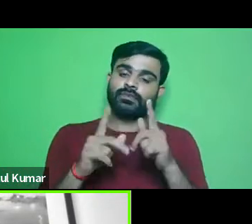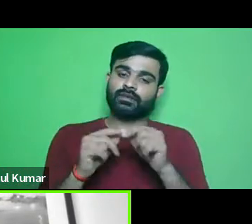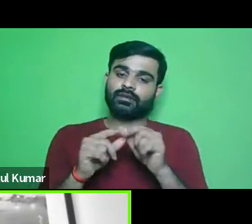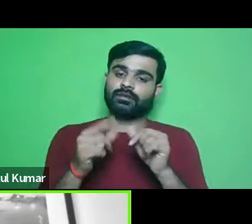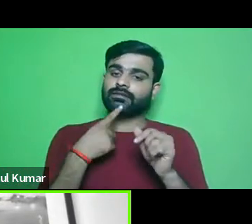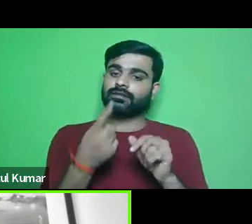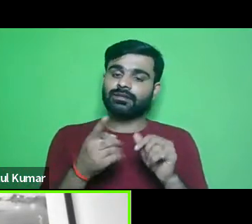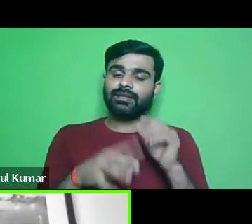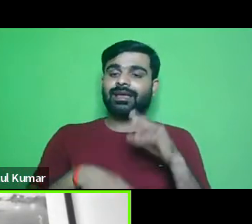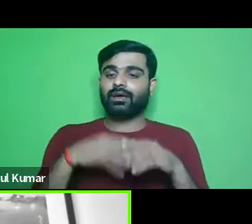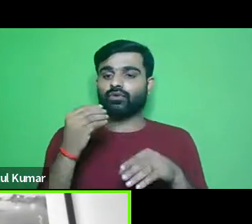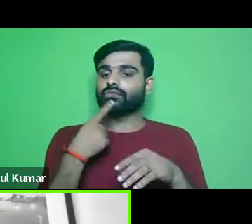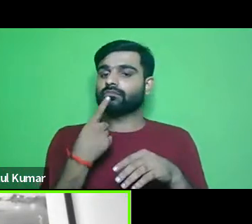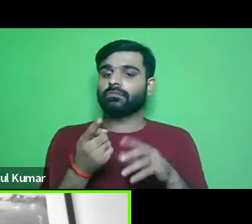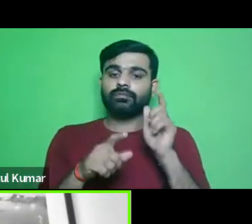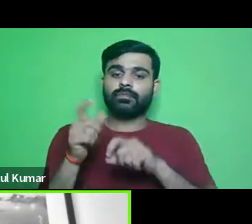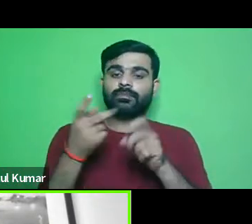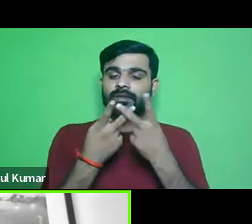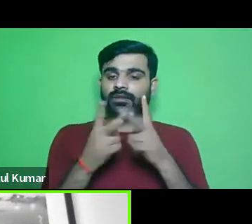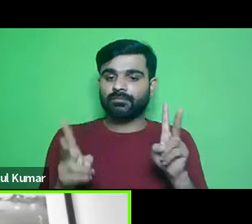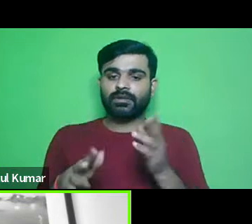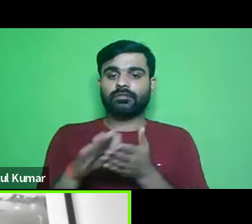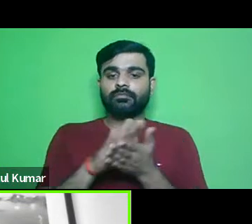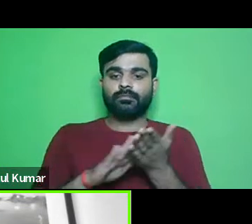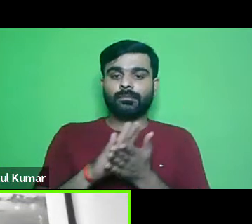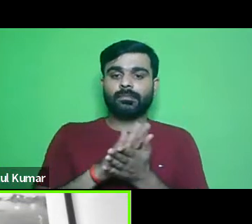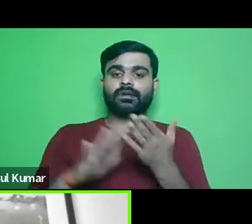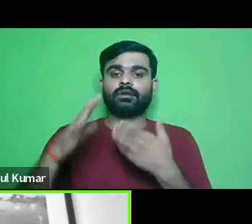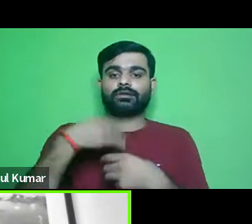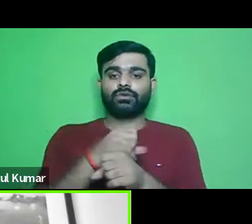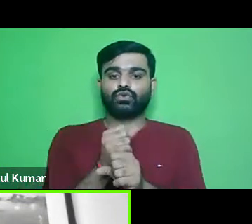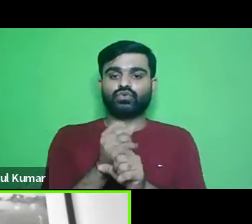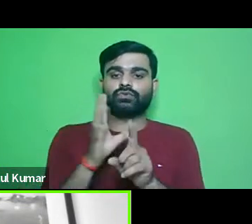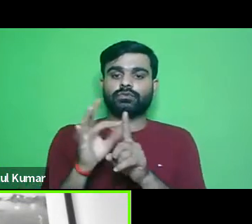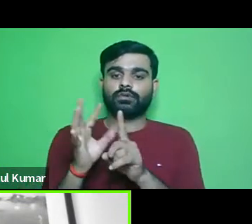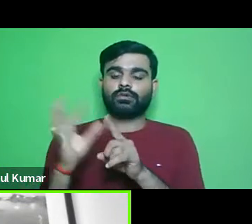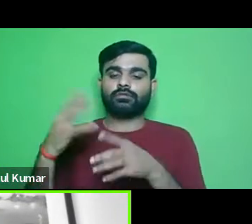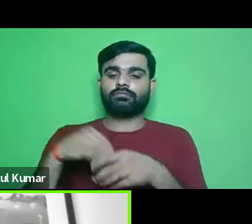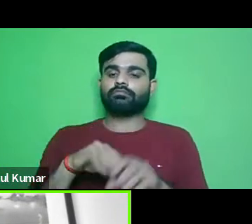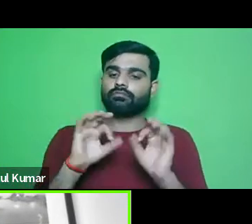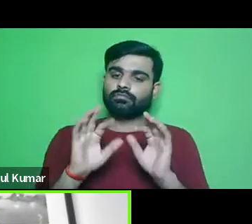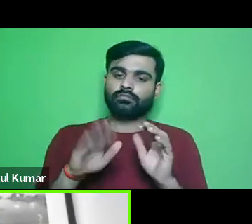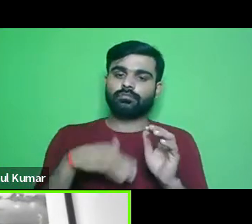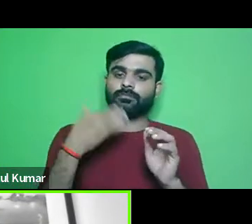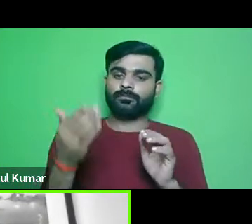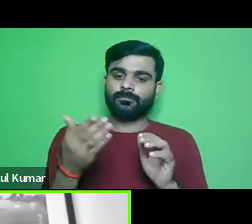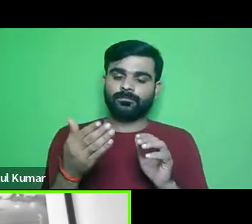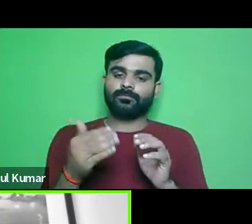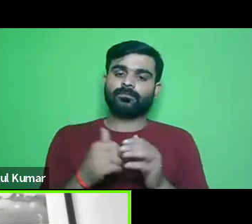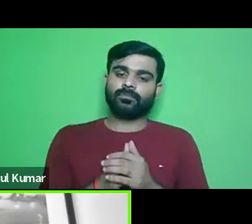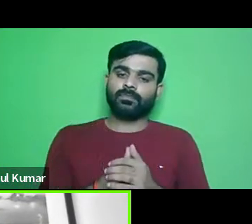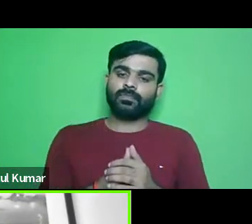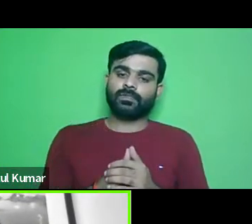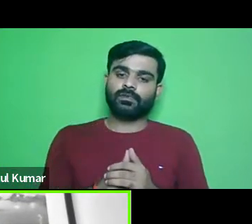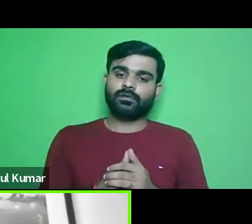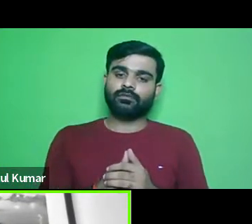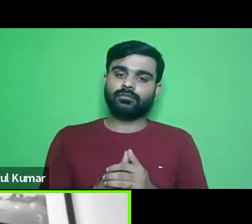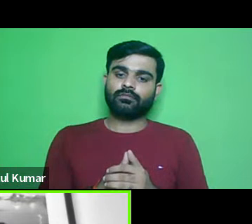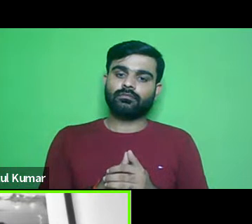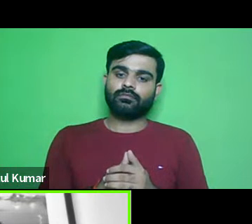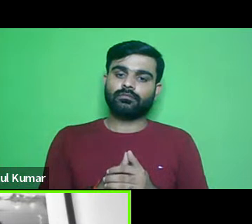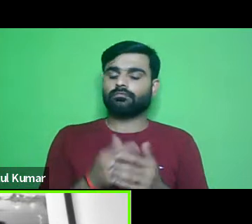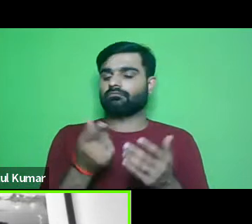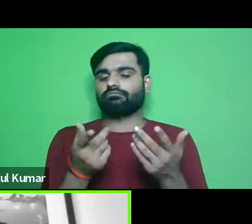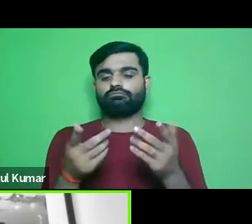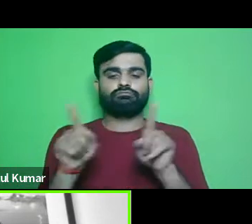the output shouldn't be different on the basis of which gender you selected in an unfair manner. And I think that and the same thing